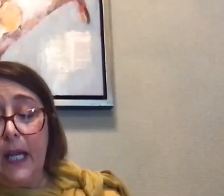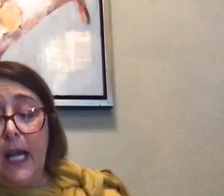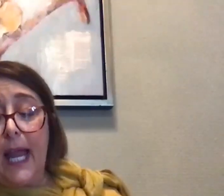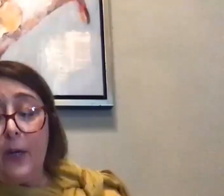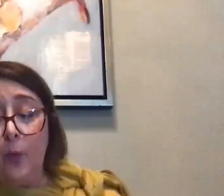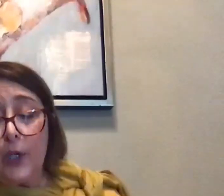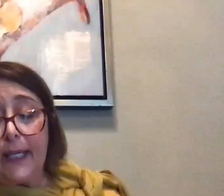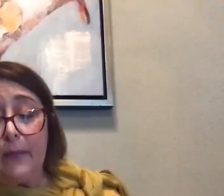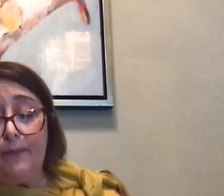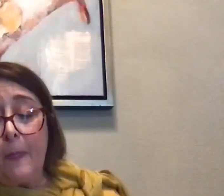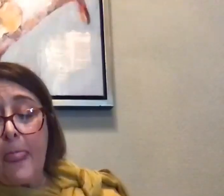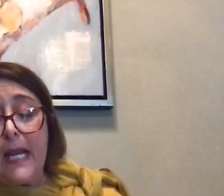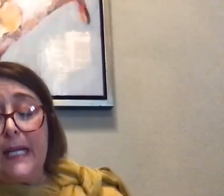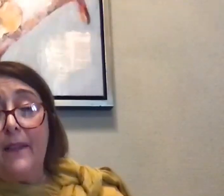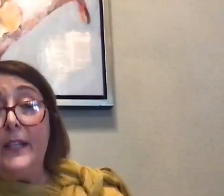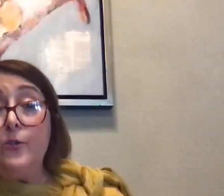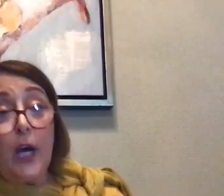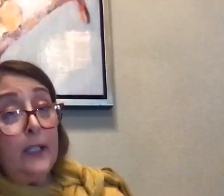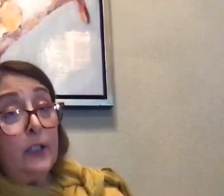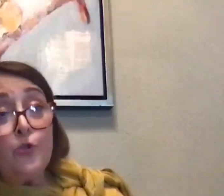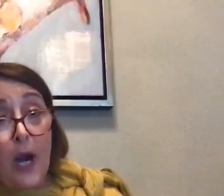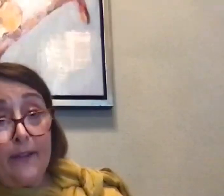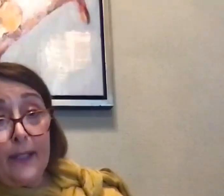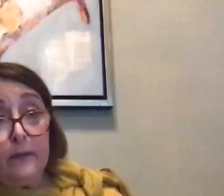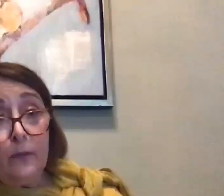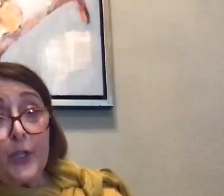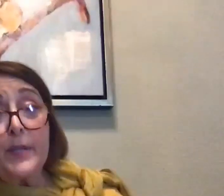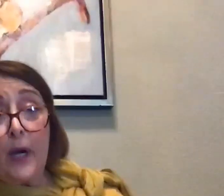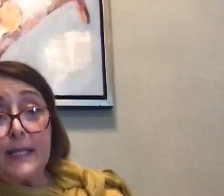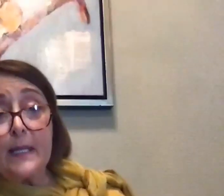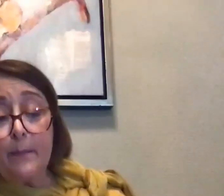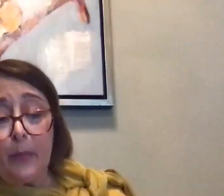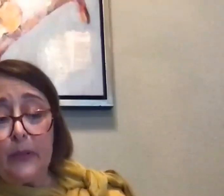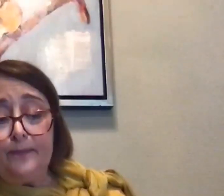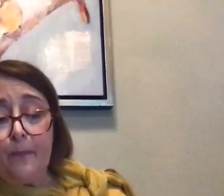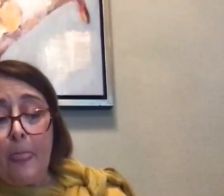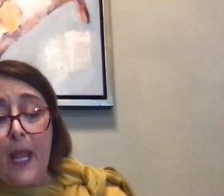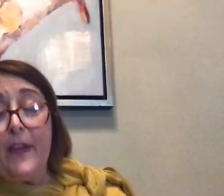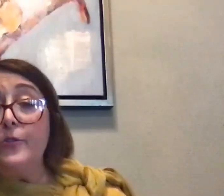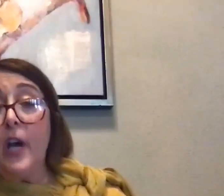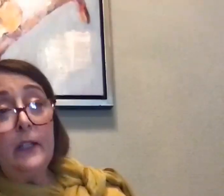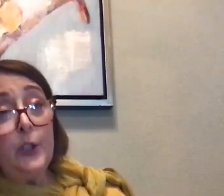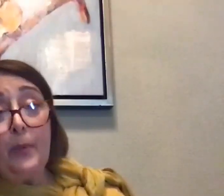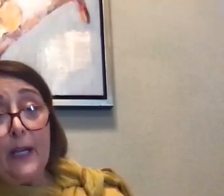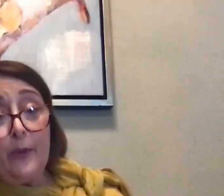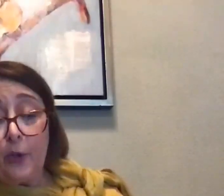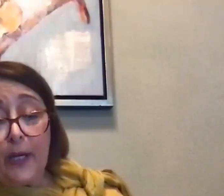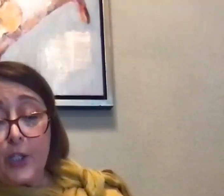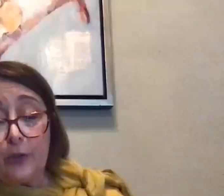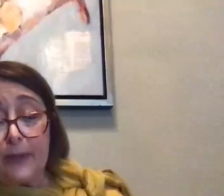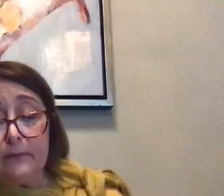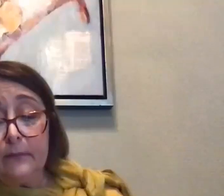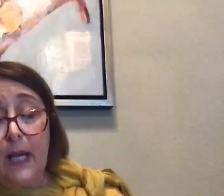communicating, and working. They do not include driving, which surprises some people. They do not include playing with